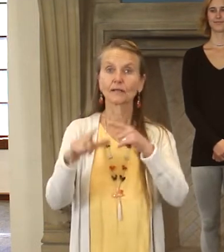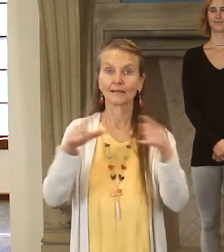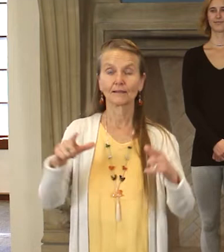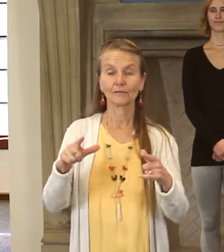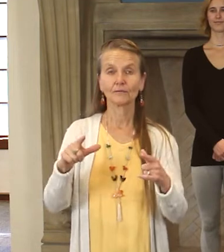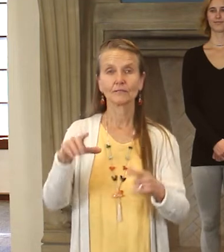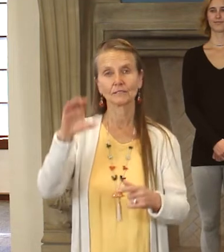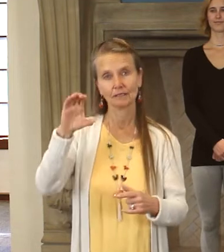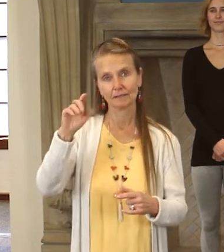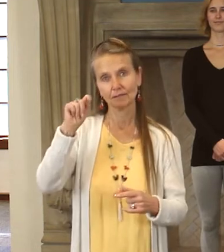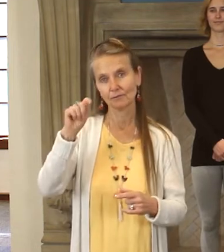Sign Language,